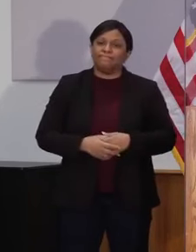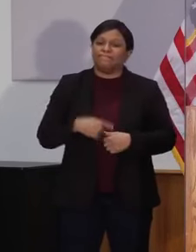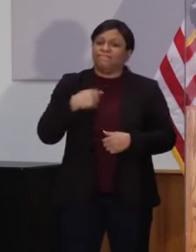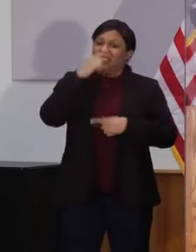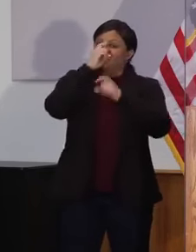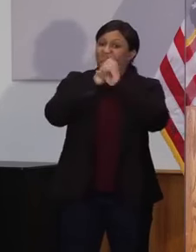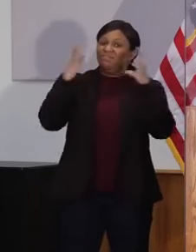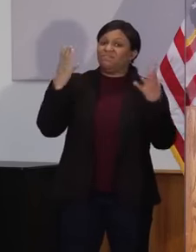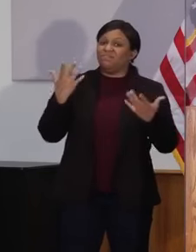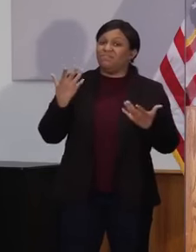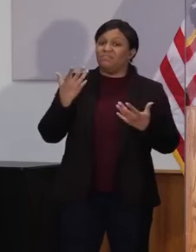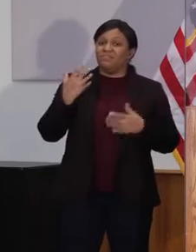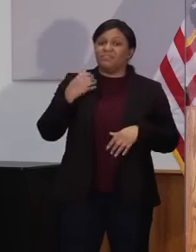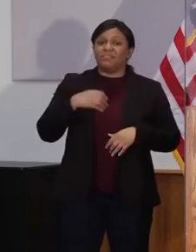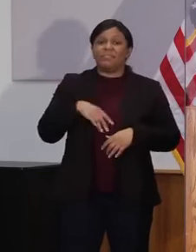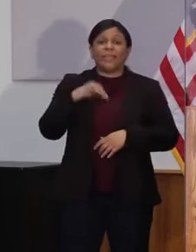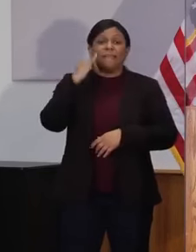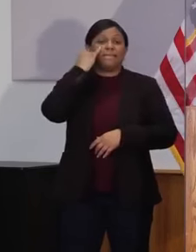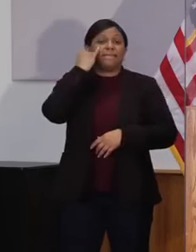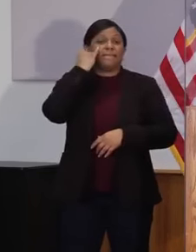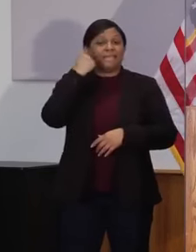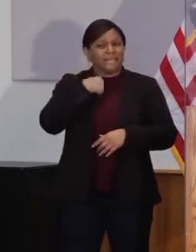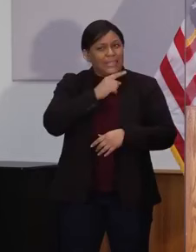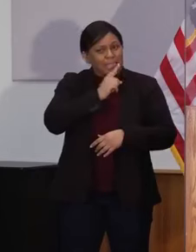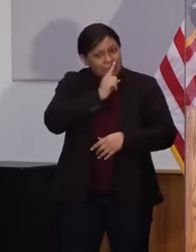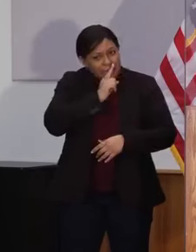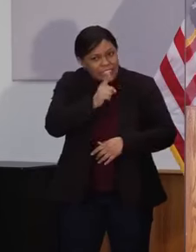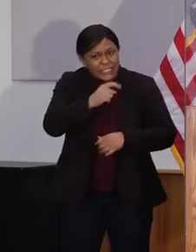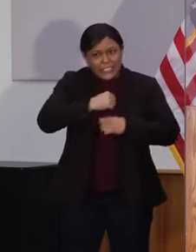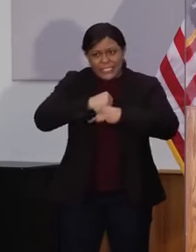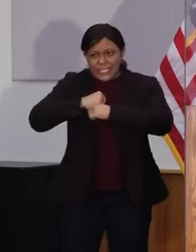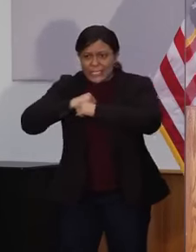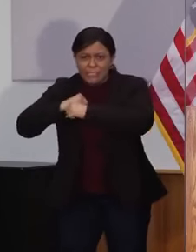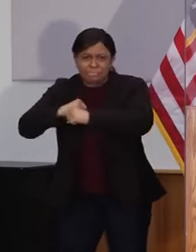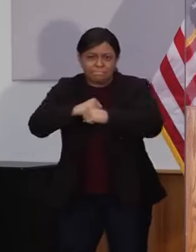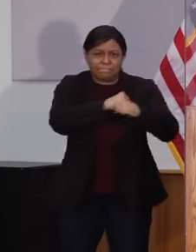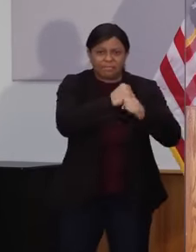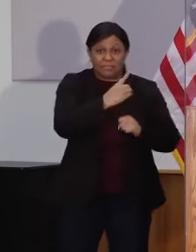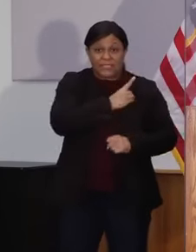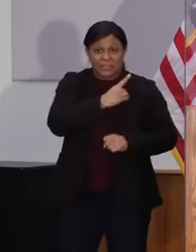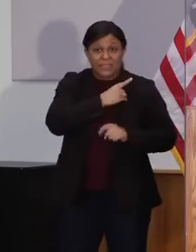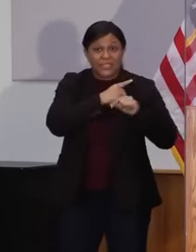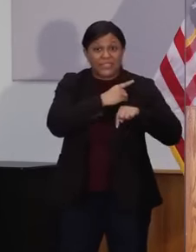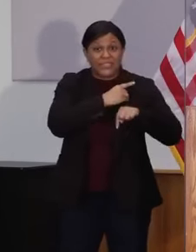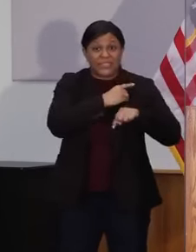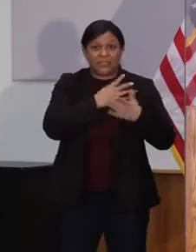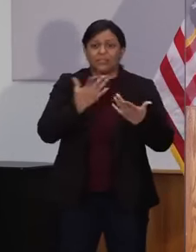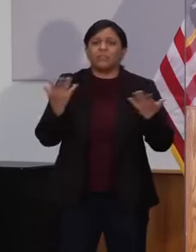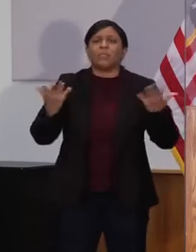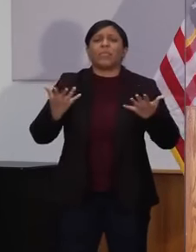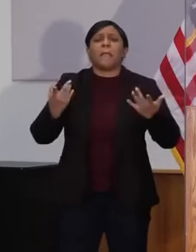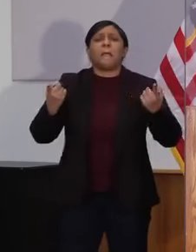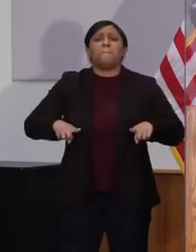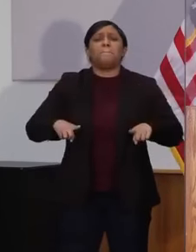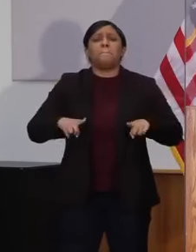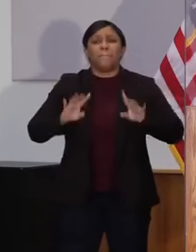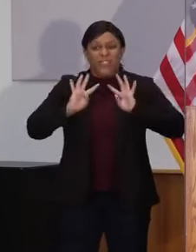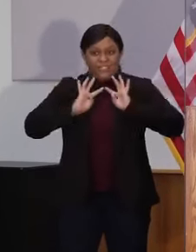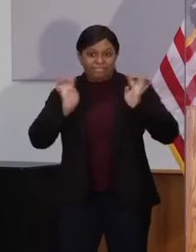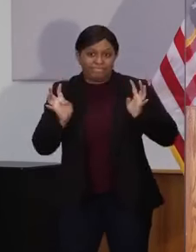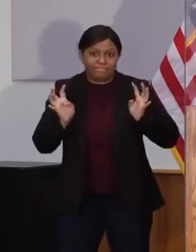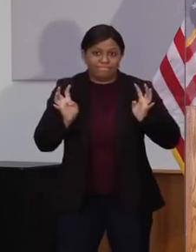really hard to get into, if we really fortify Minneapolis, what can I expect to happen? Well, it may mean